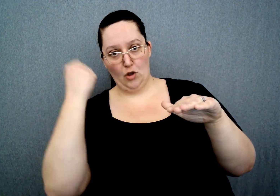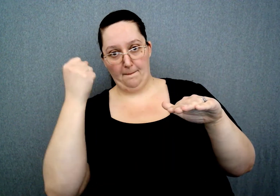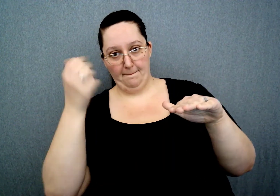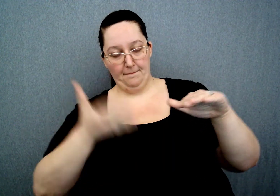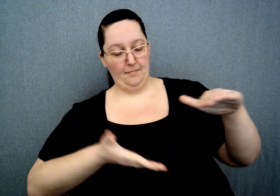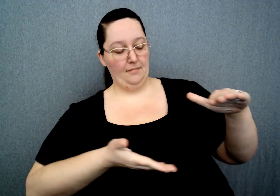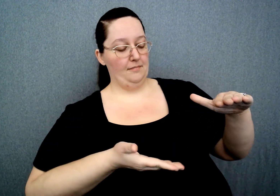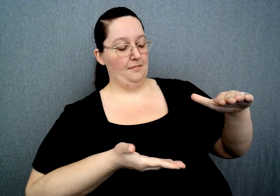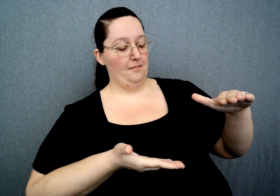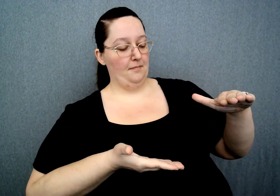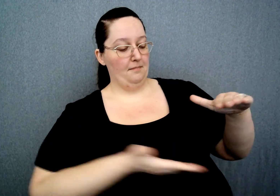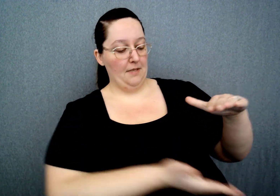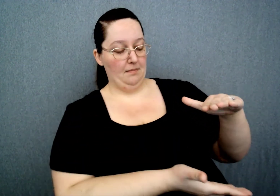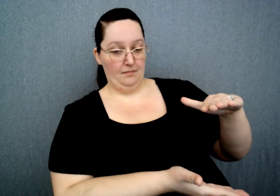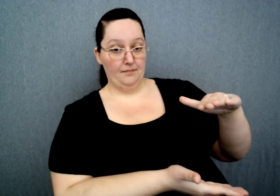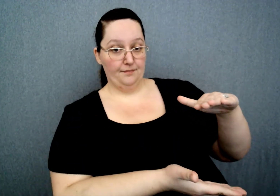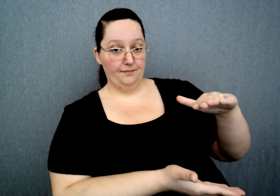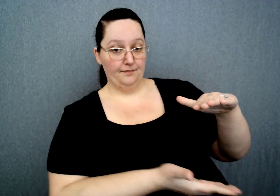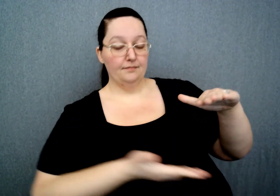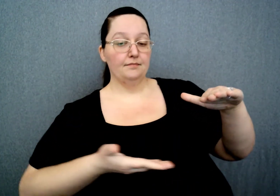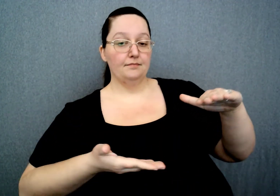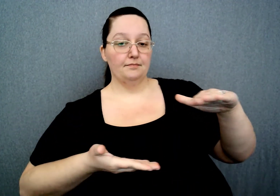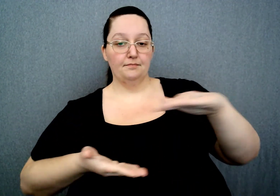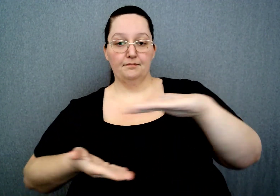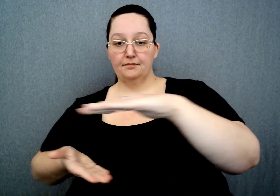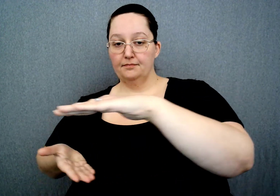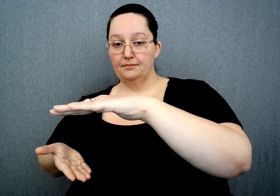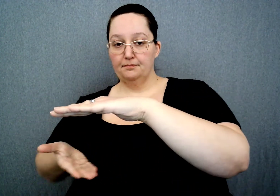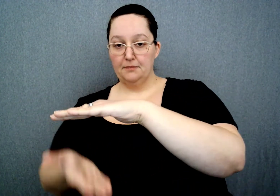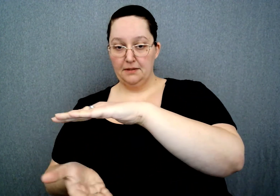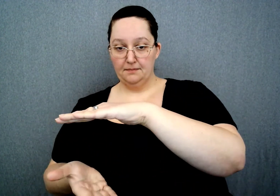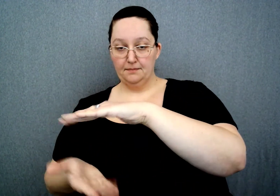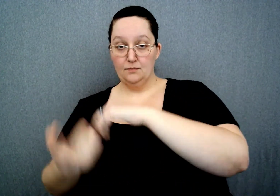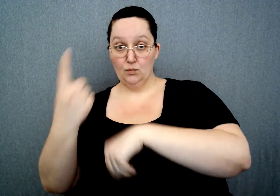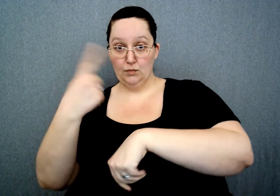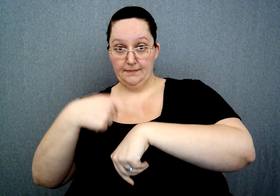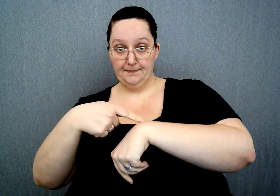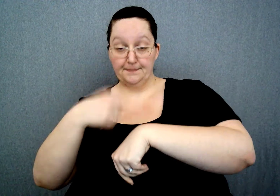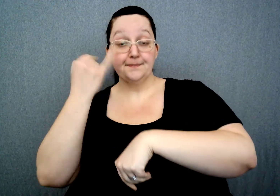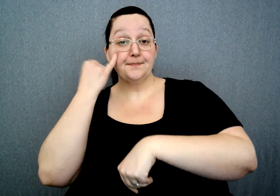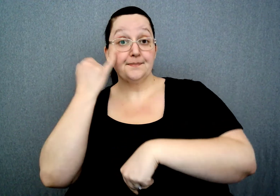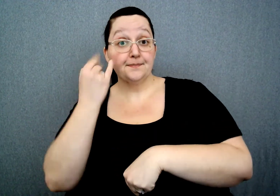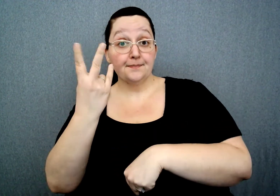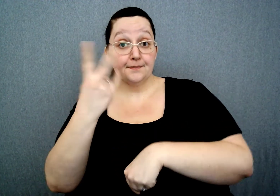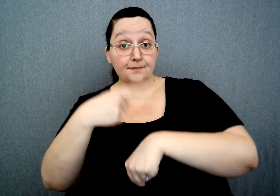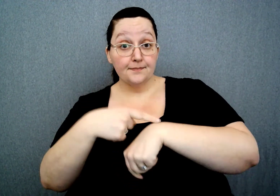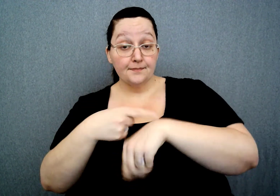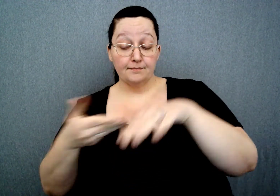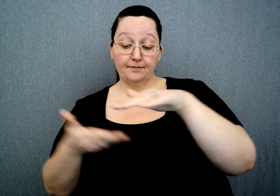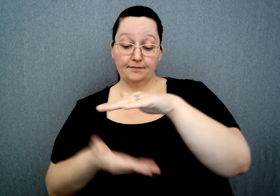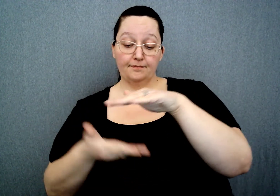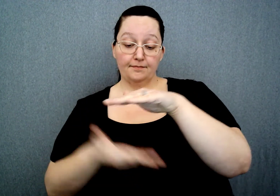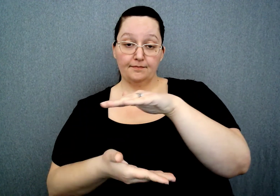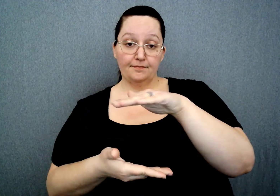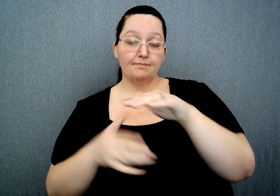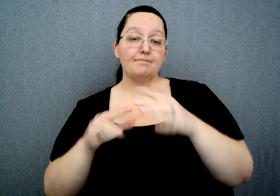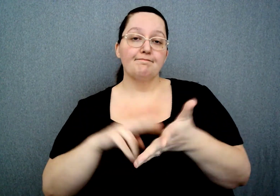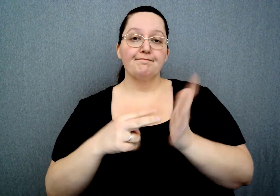Your dominant is going to be moving, bake. Slide the open B underneath your non-dominant. If you do this twice instead of